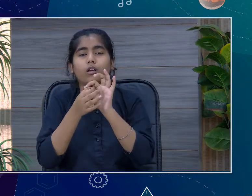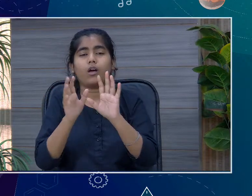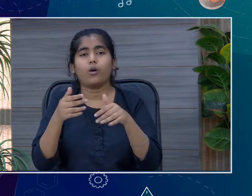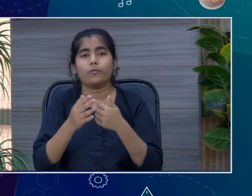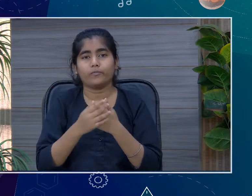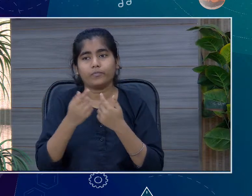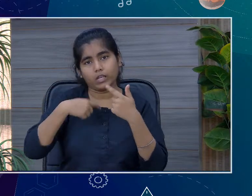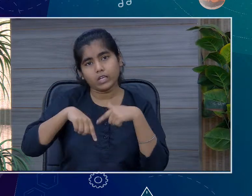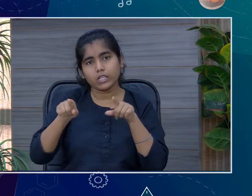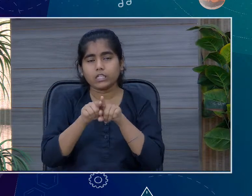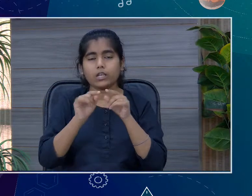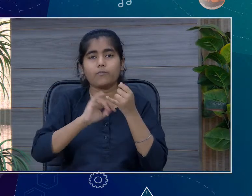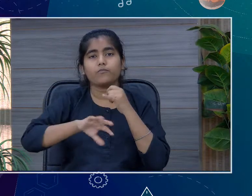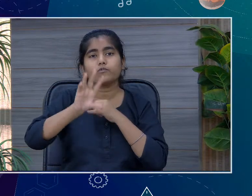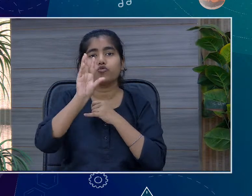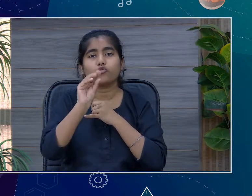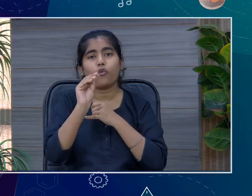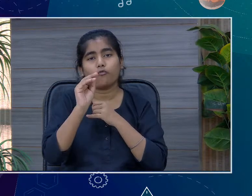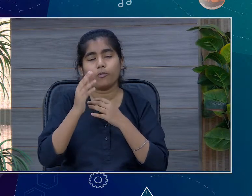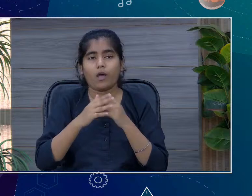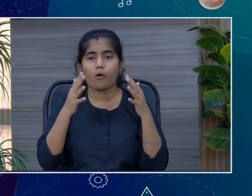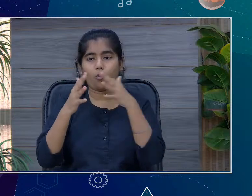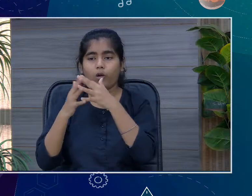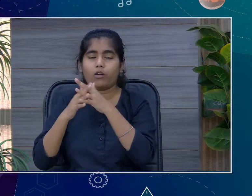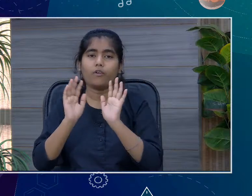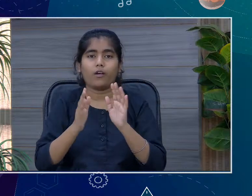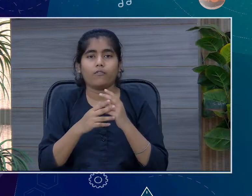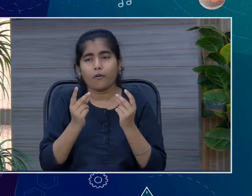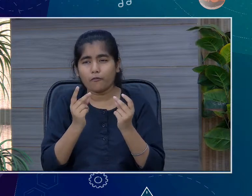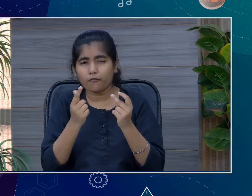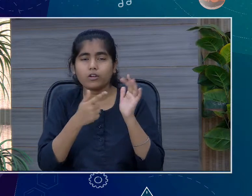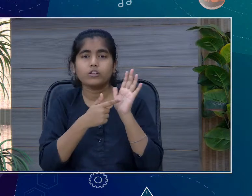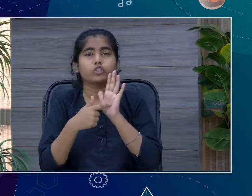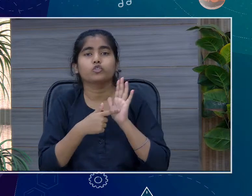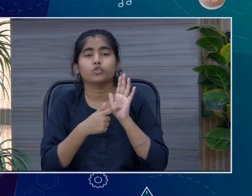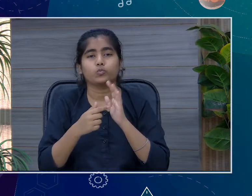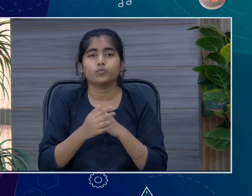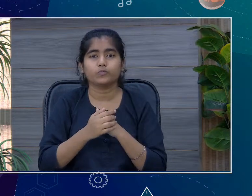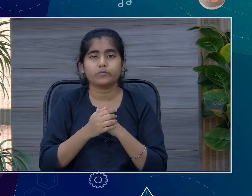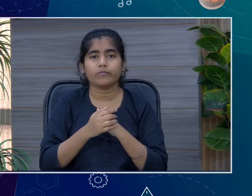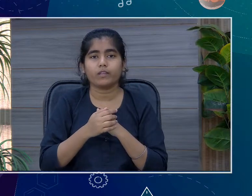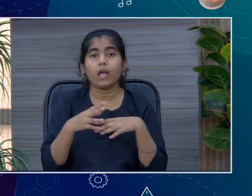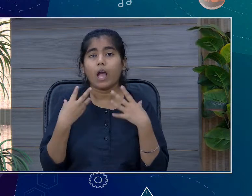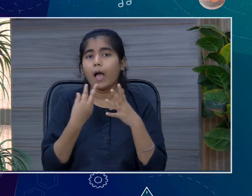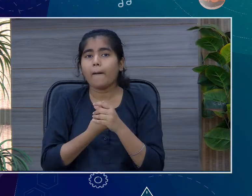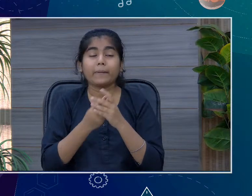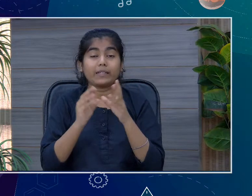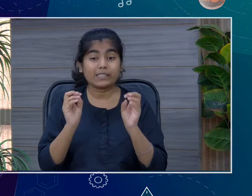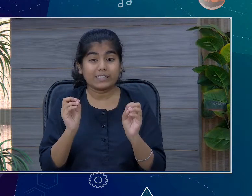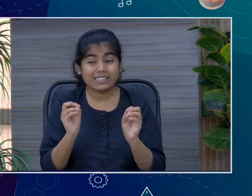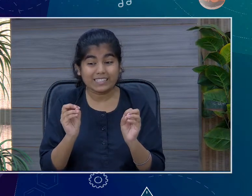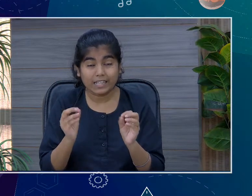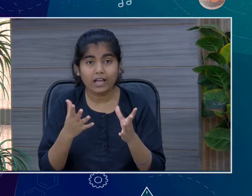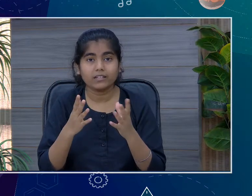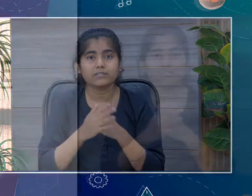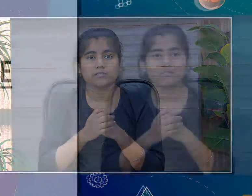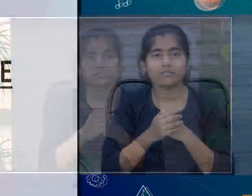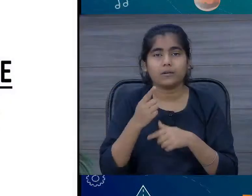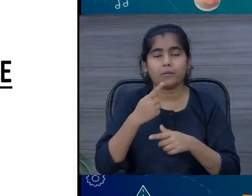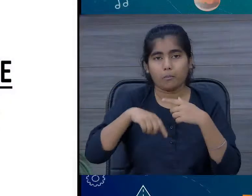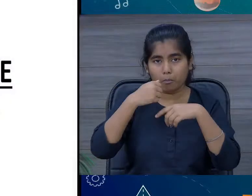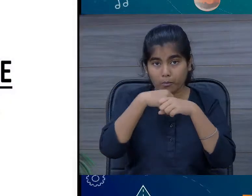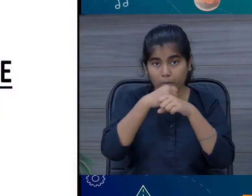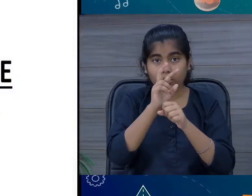available in the soft copy. Very quickly I would like to show this. We have just begun with